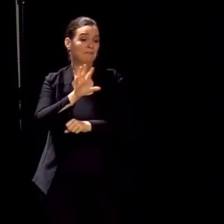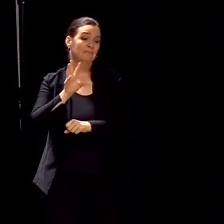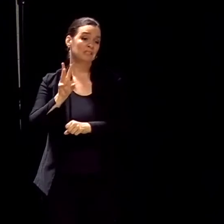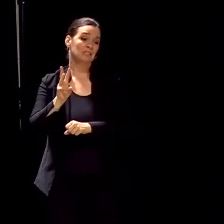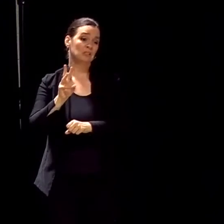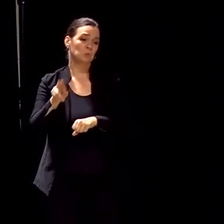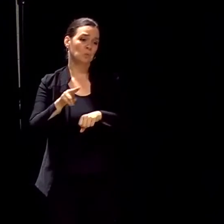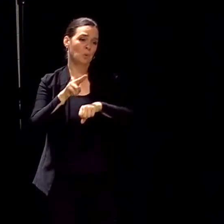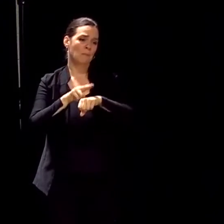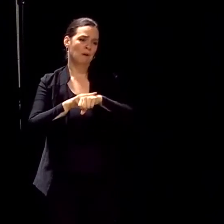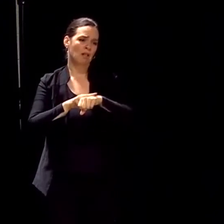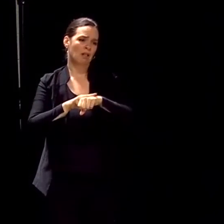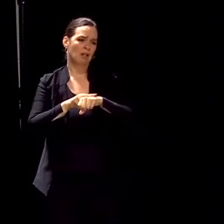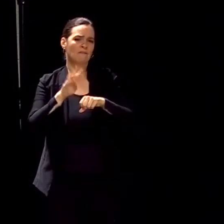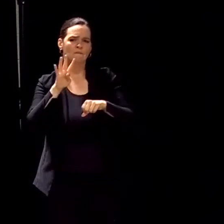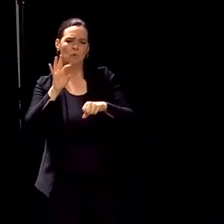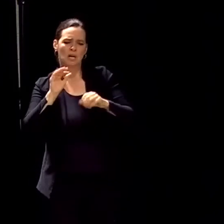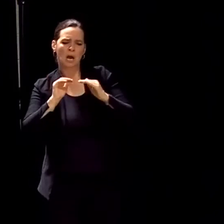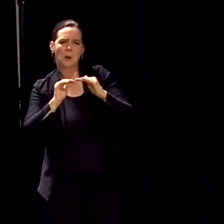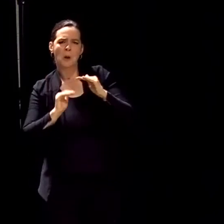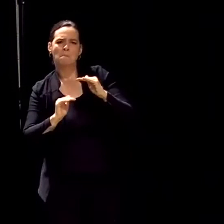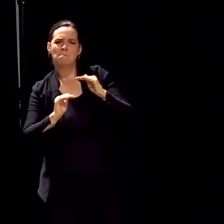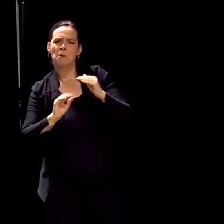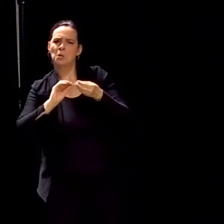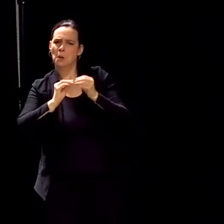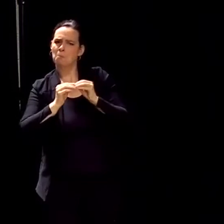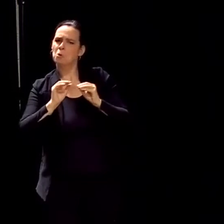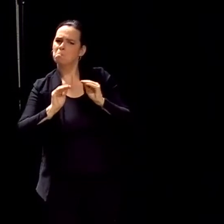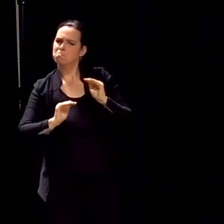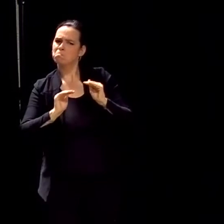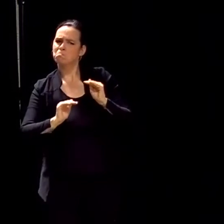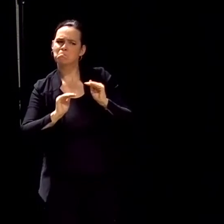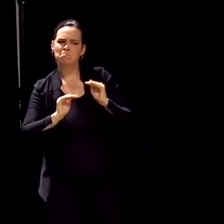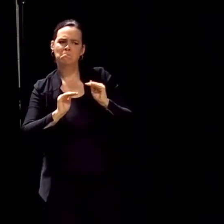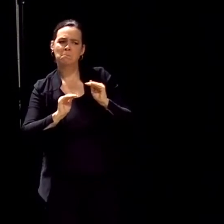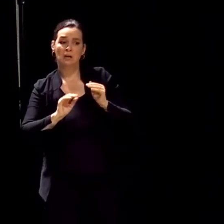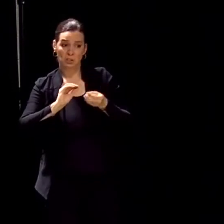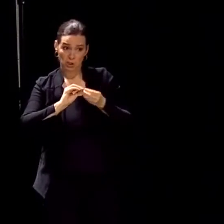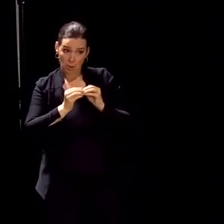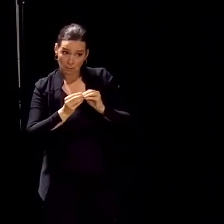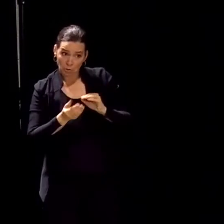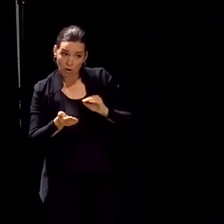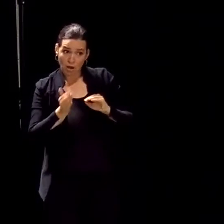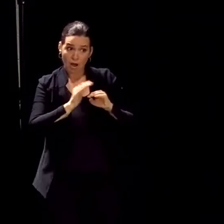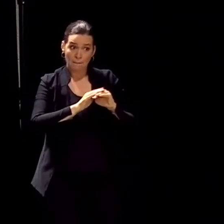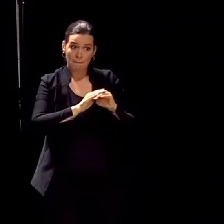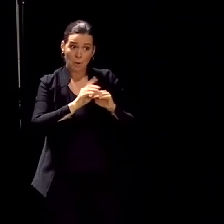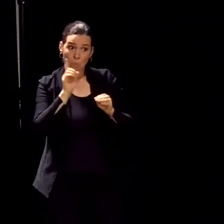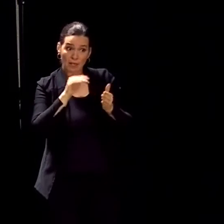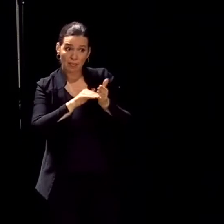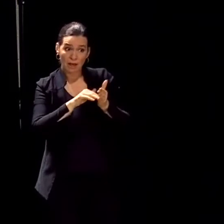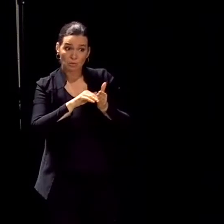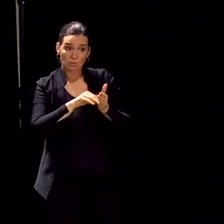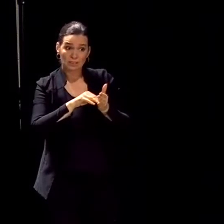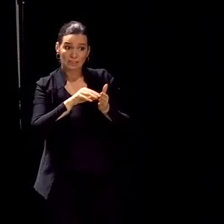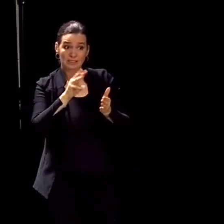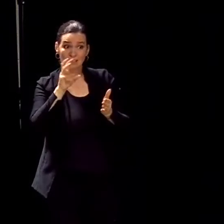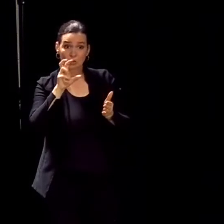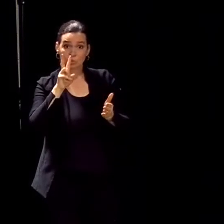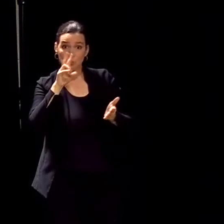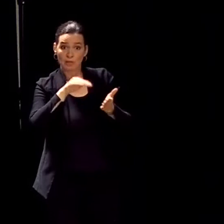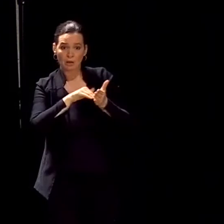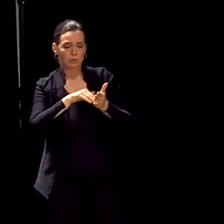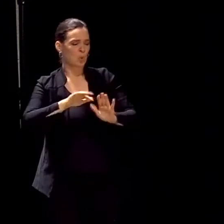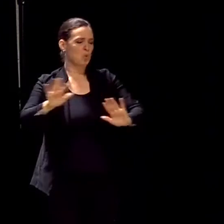So this number can't go to 1,600 or 2,000 or 2,500 without impacting our hospitals.